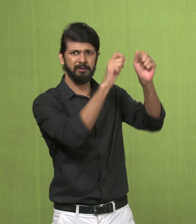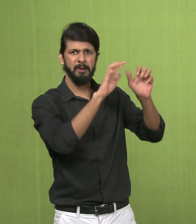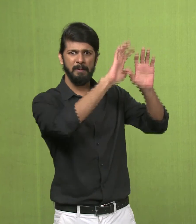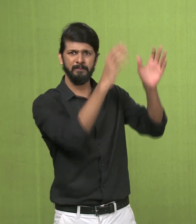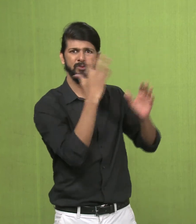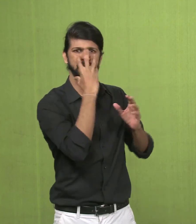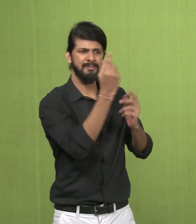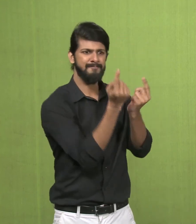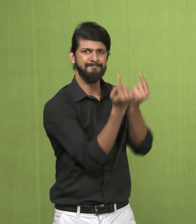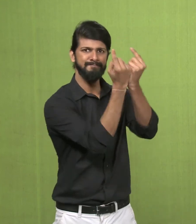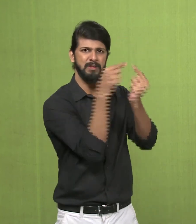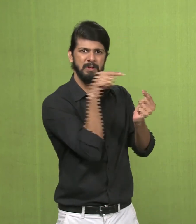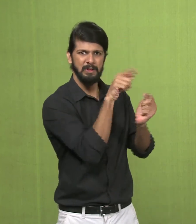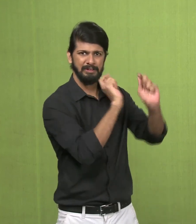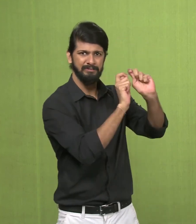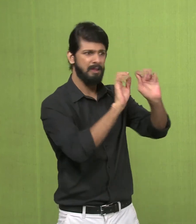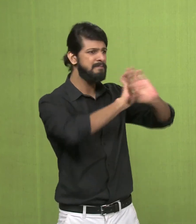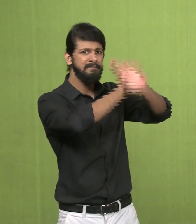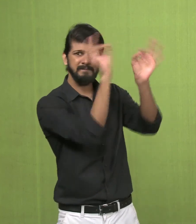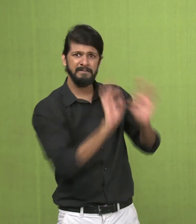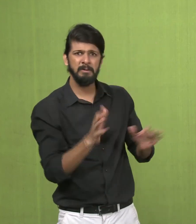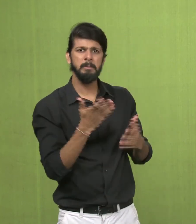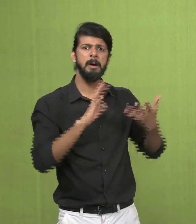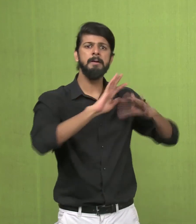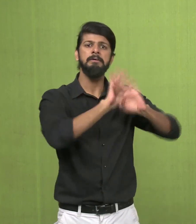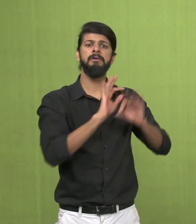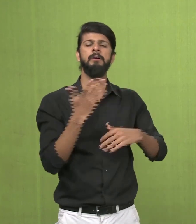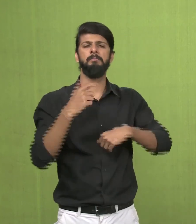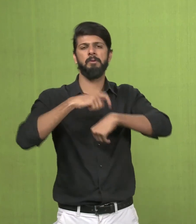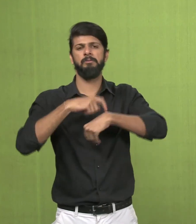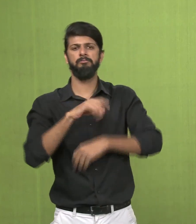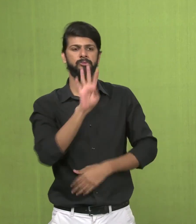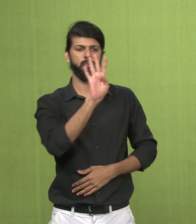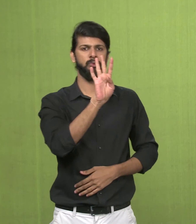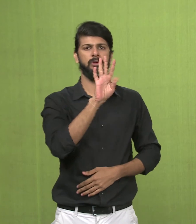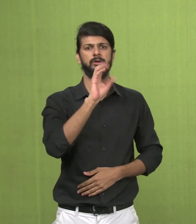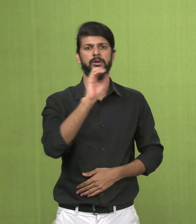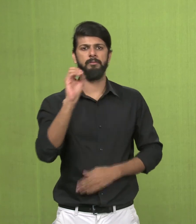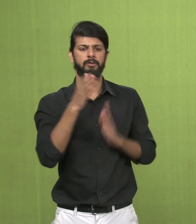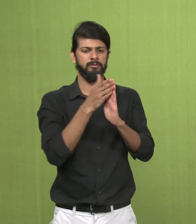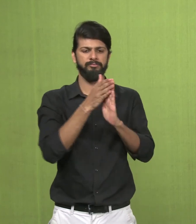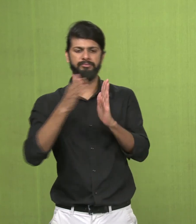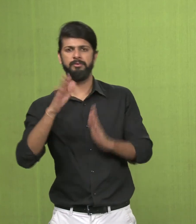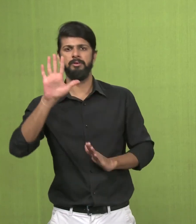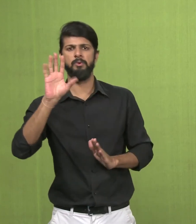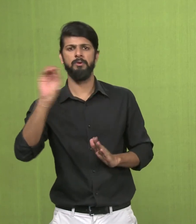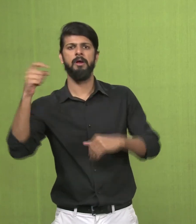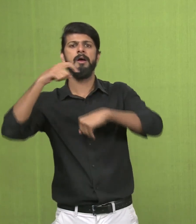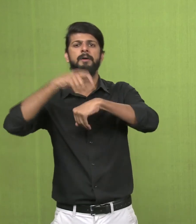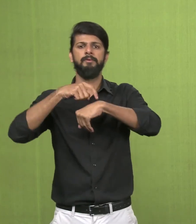This sculpture was executed during the Gupta period in the 4th to